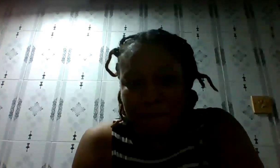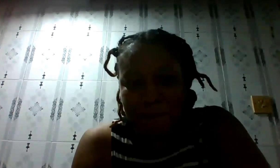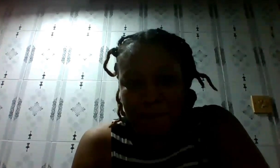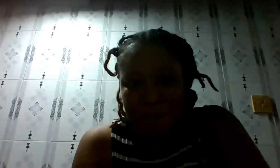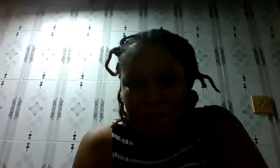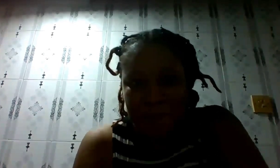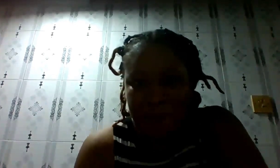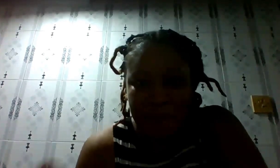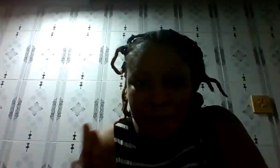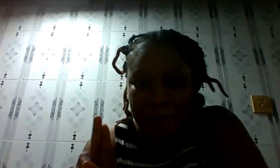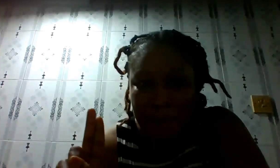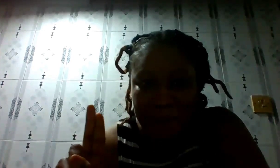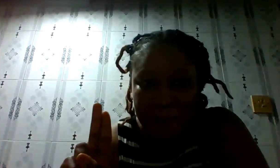Okay, letter V.